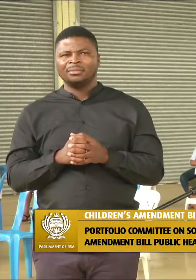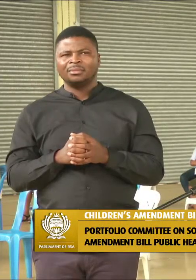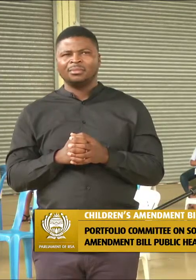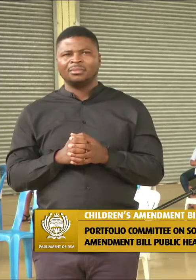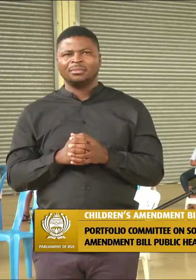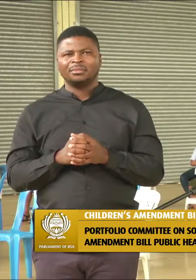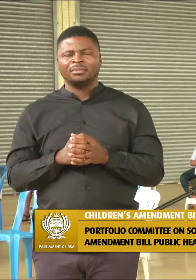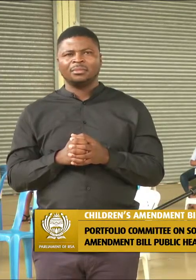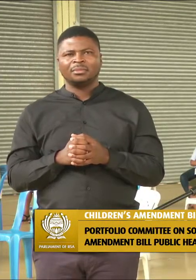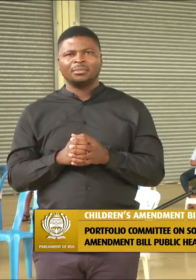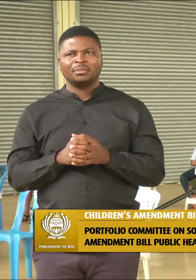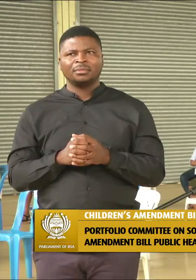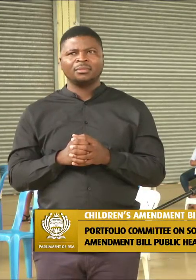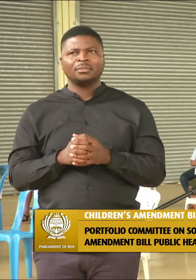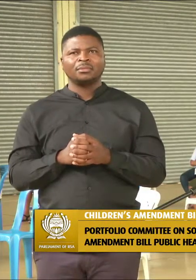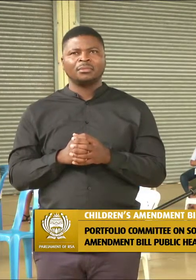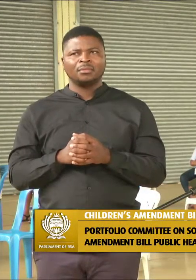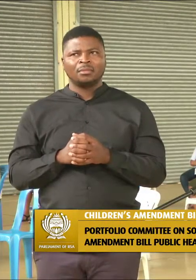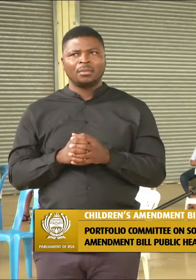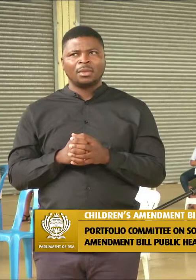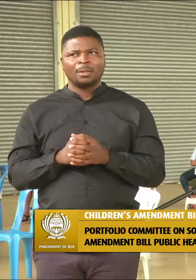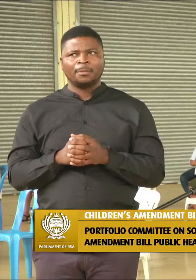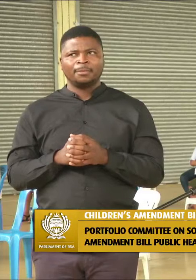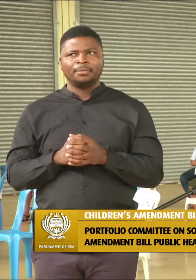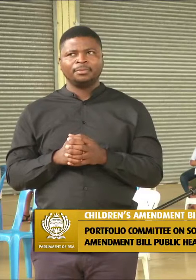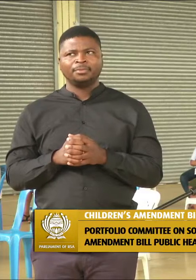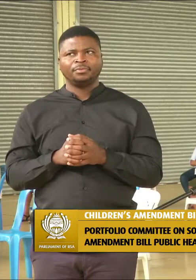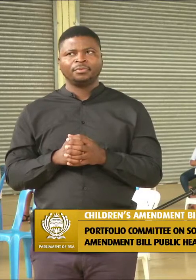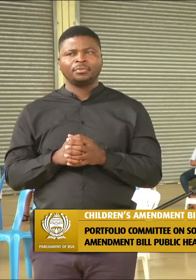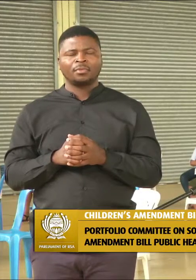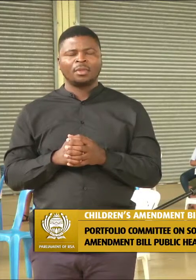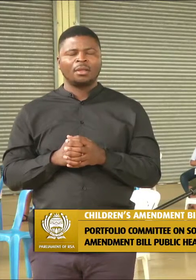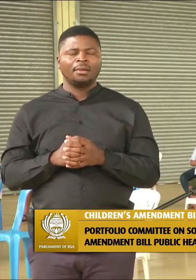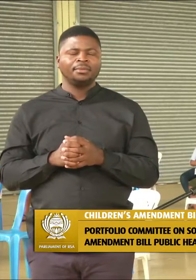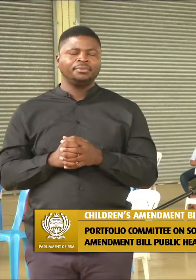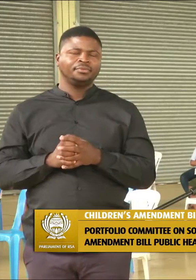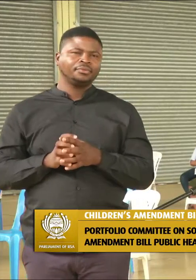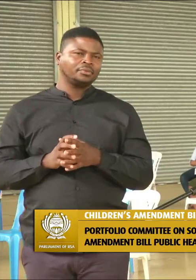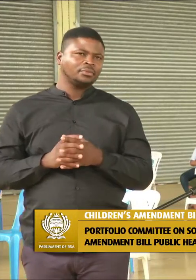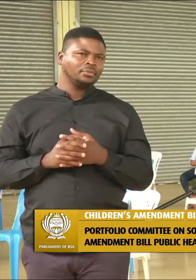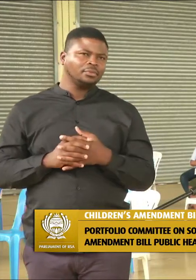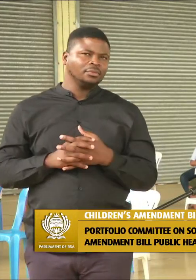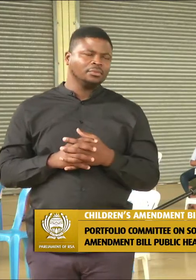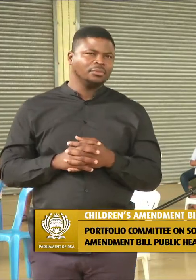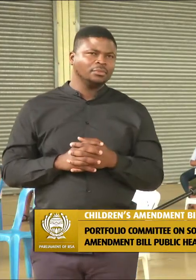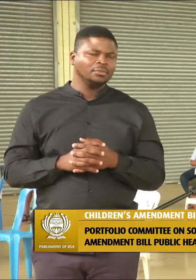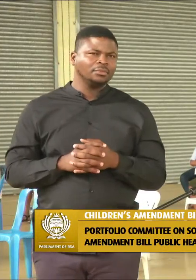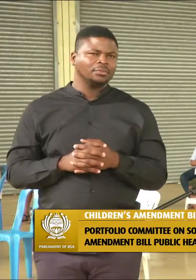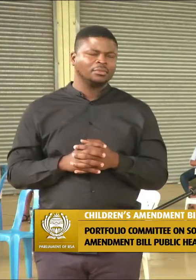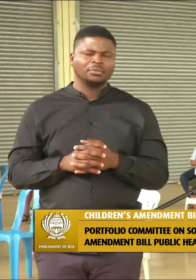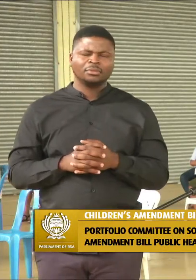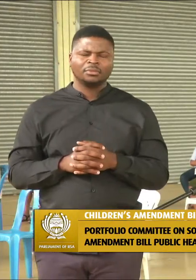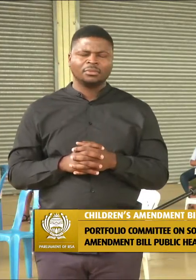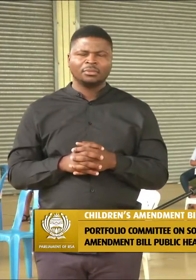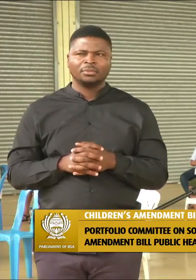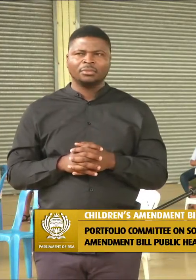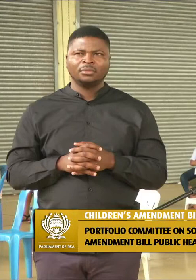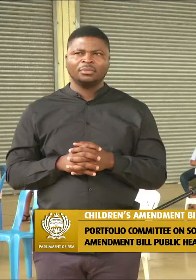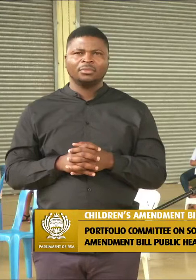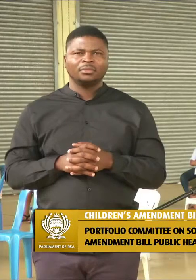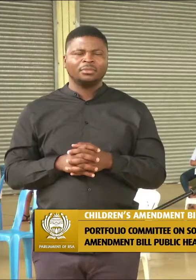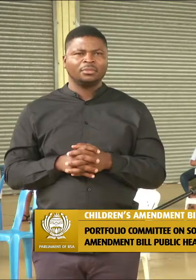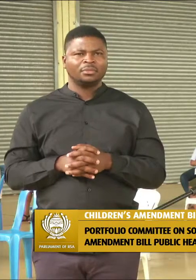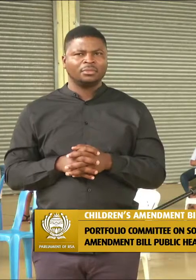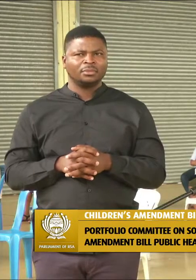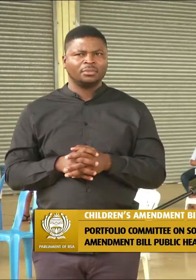balwe. Ekugcineni ingane izona ezichayekayo noma ezithinteka kabuhlungu